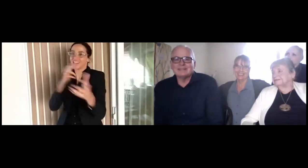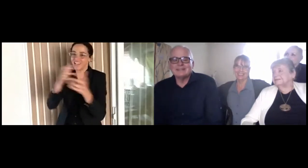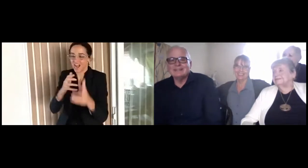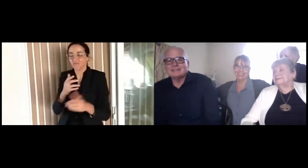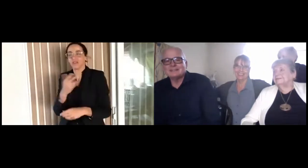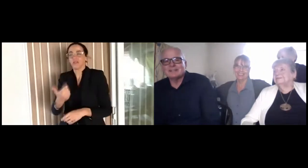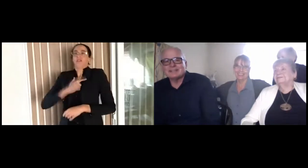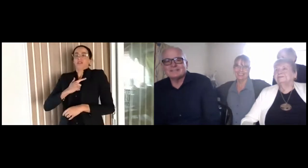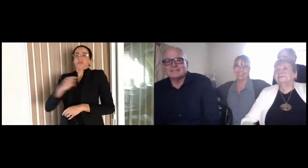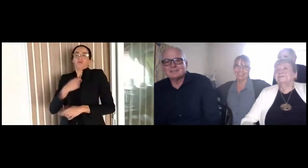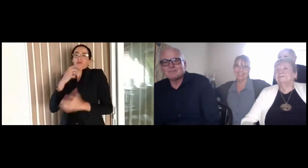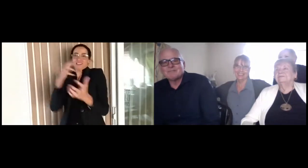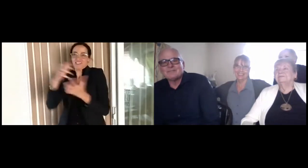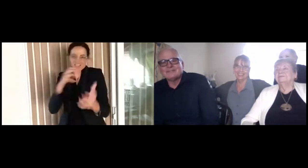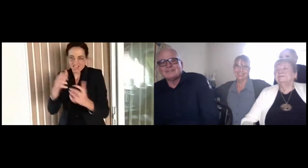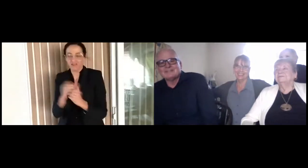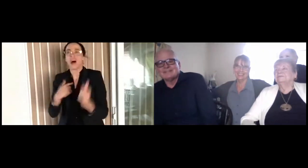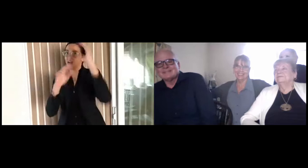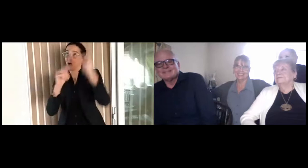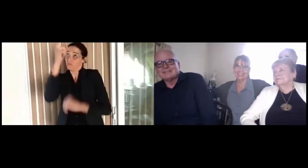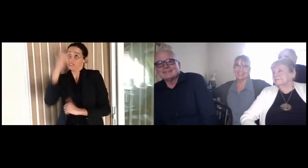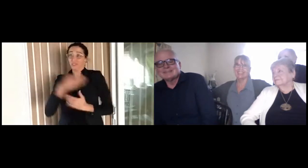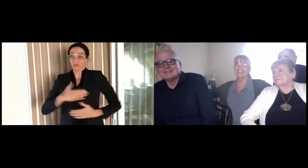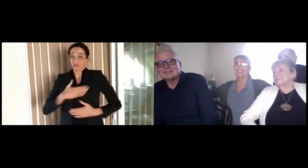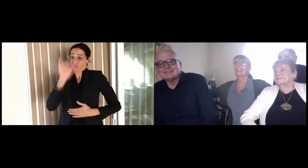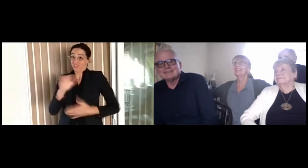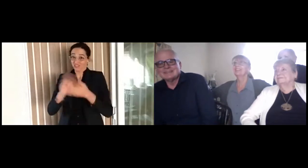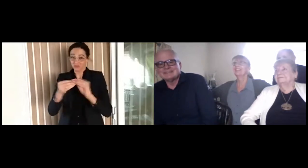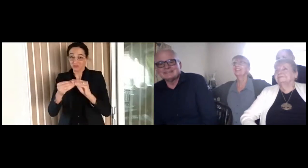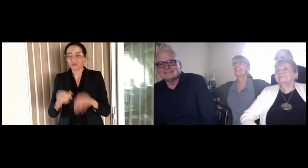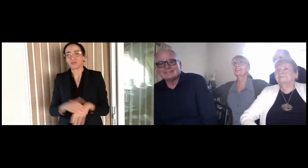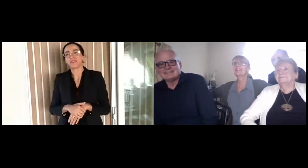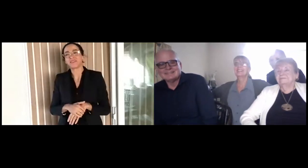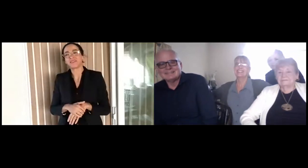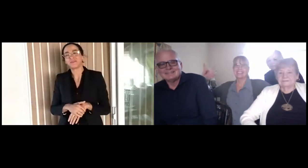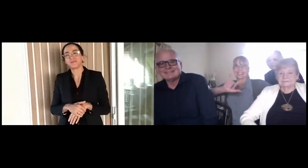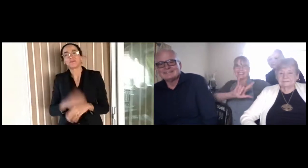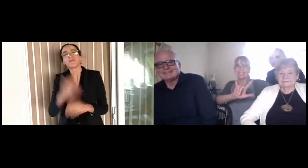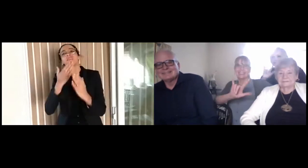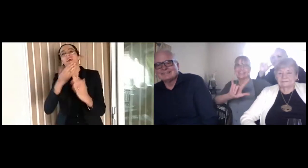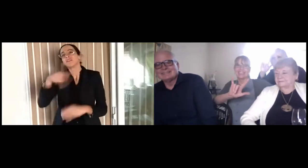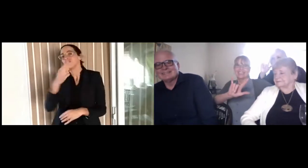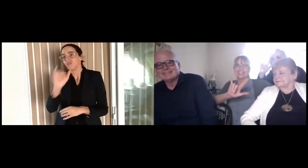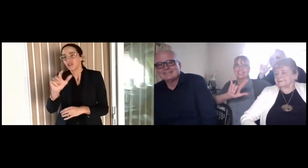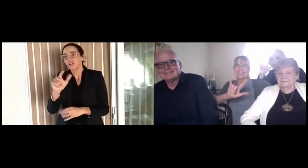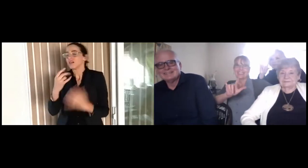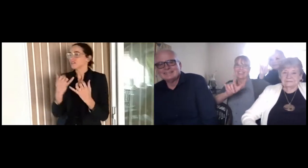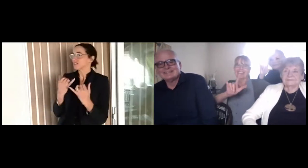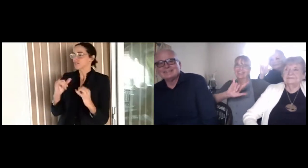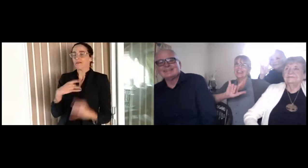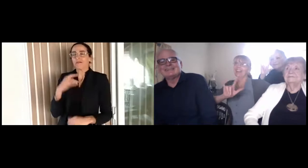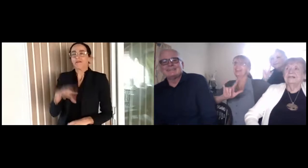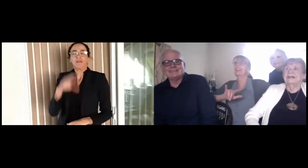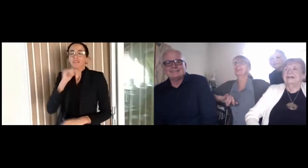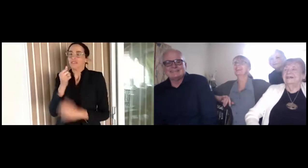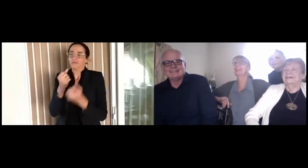that he's enjoying that story. Yeah. Thank you, Phil. Thank you. I'm still not a fan of smoked oysters. I